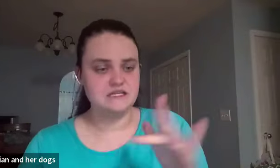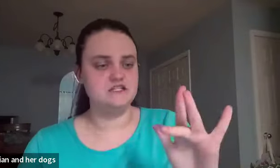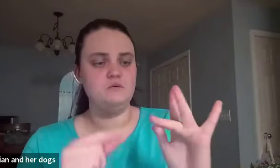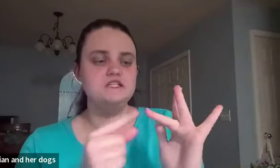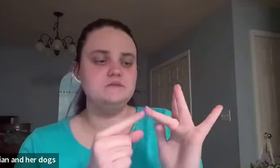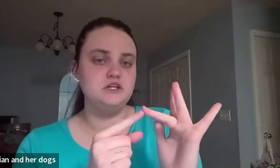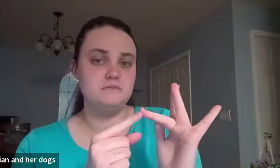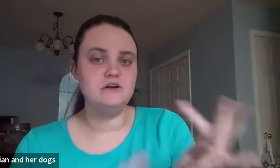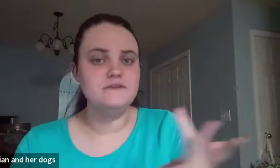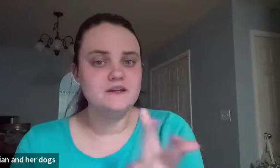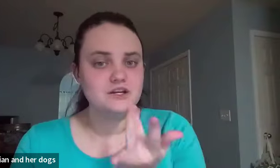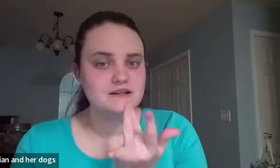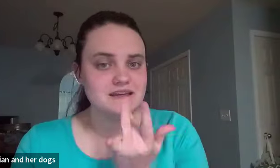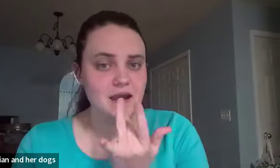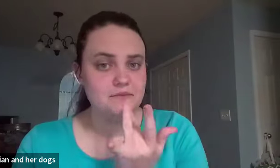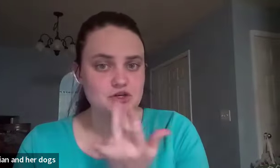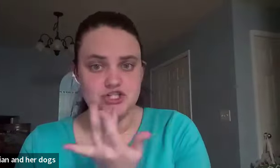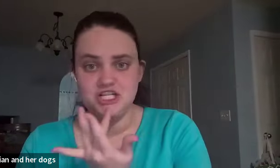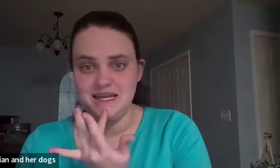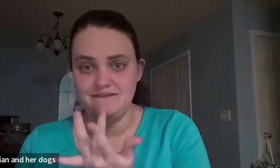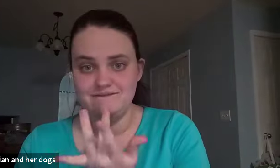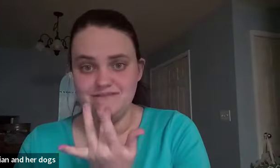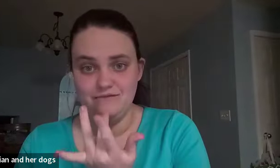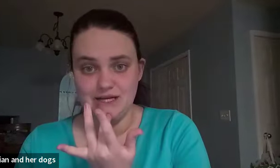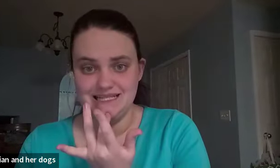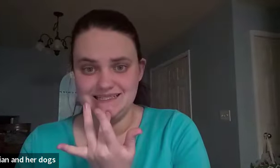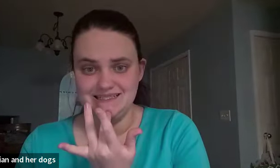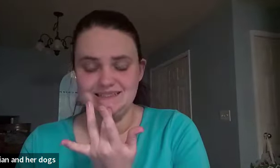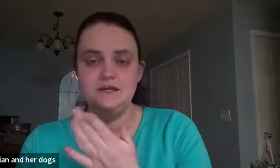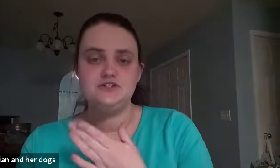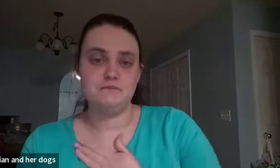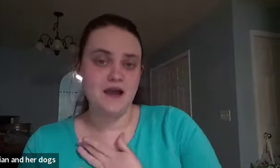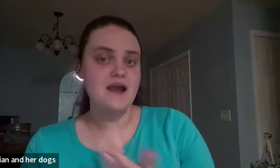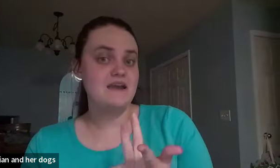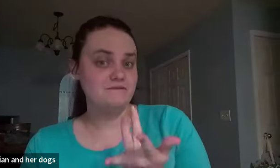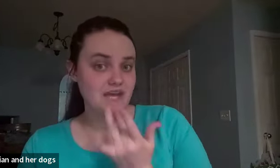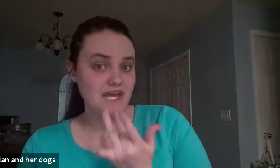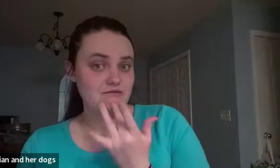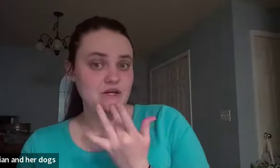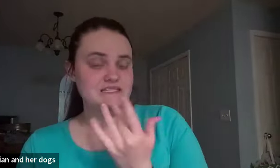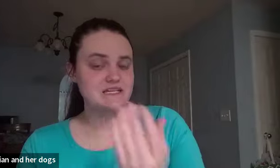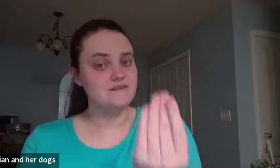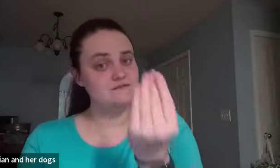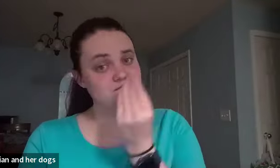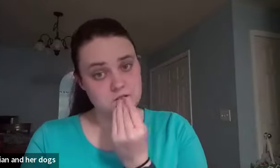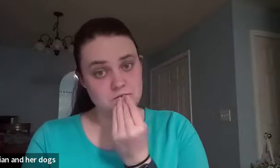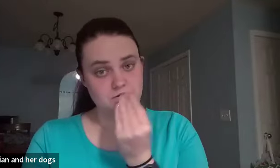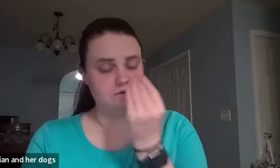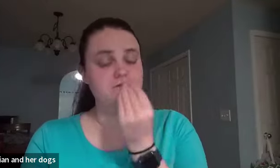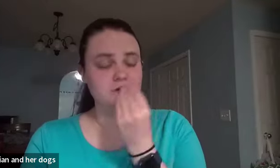favorite is going to be your middle finger and you're going to tap your chin. Favorite. So my favorite food or food.